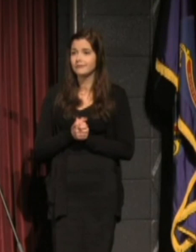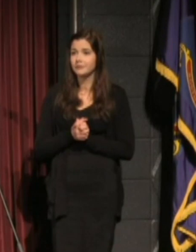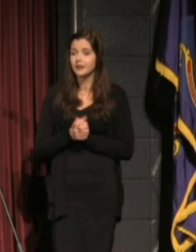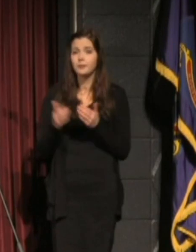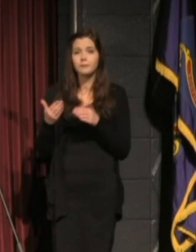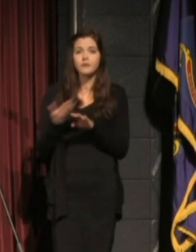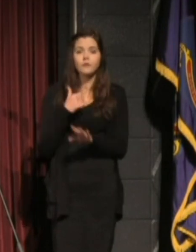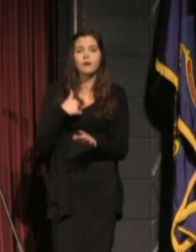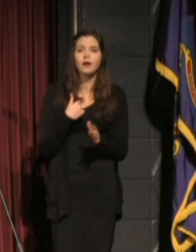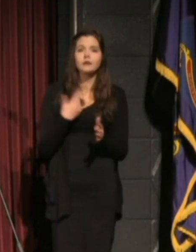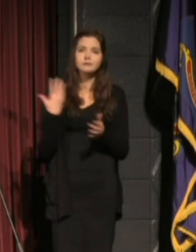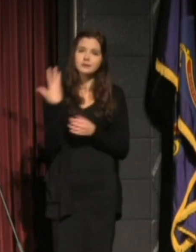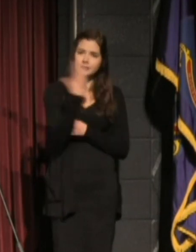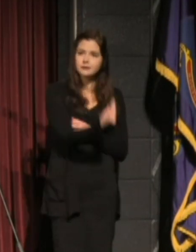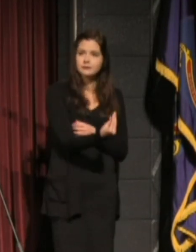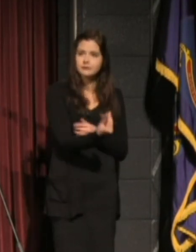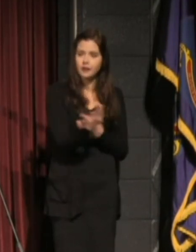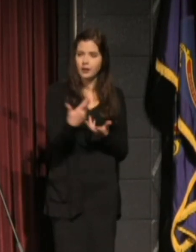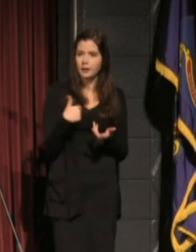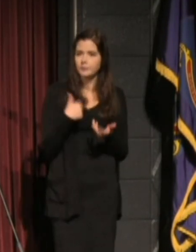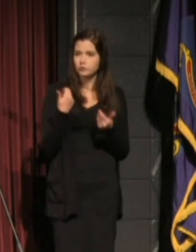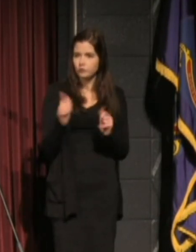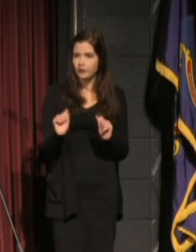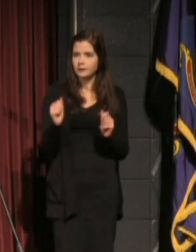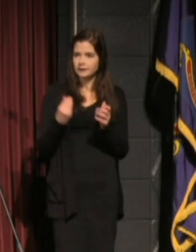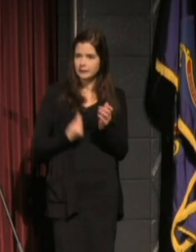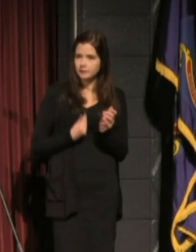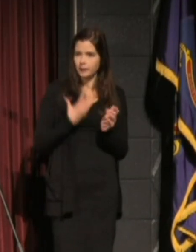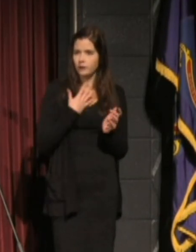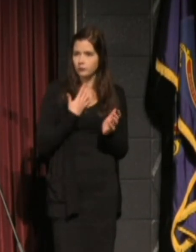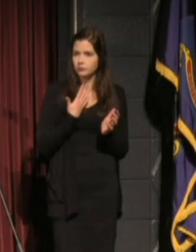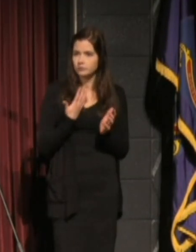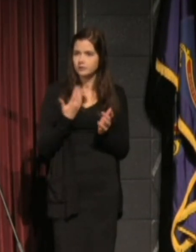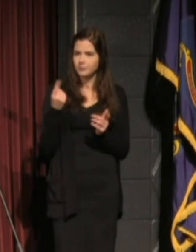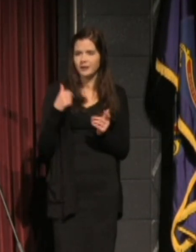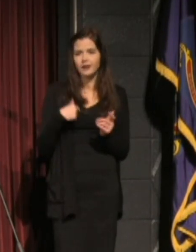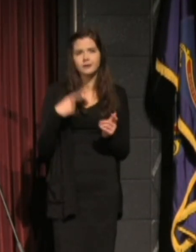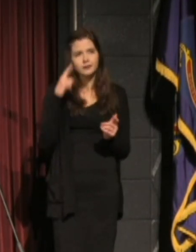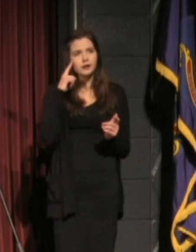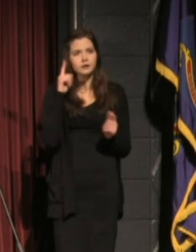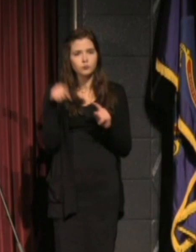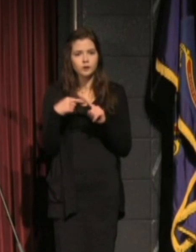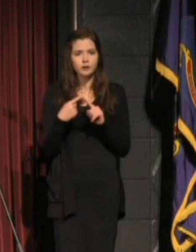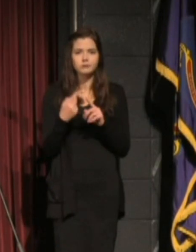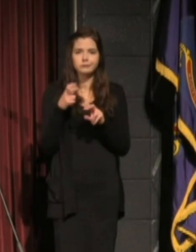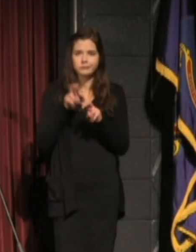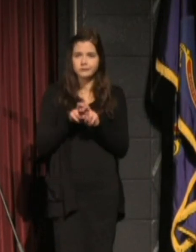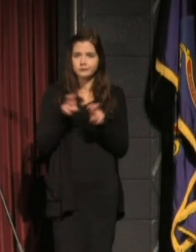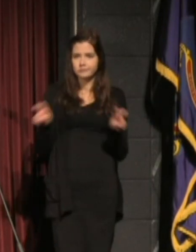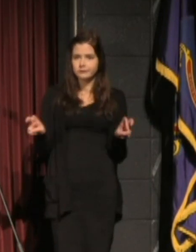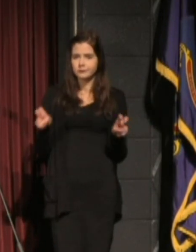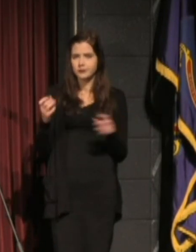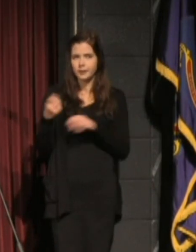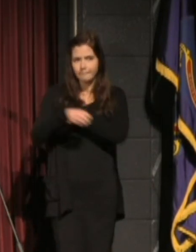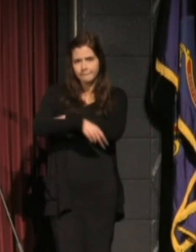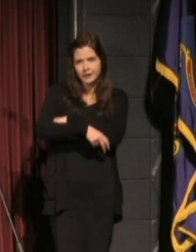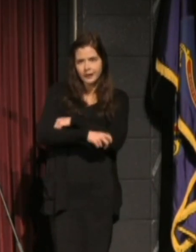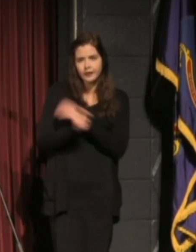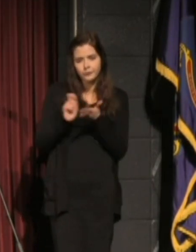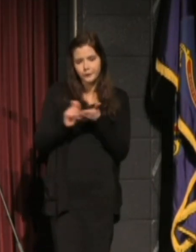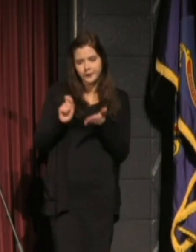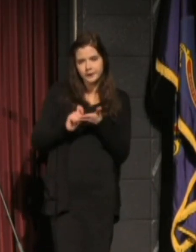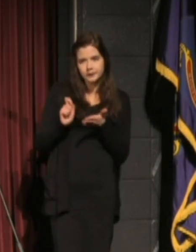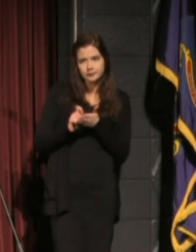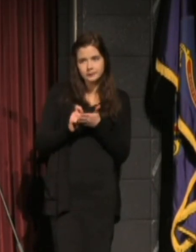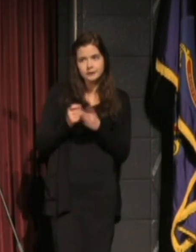Before I walk off this stage, I'm going to try and inspire you with something I thought of while sitting on my couch at midnight, writing the speech the